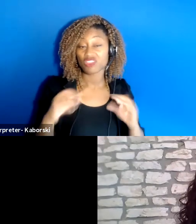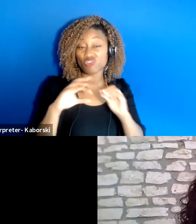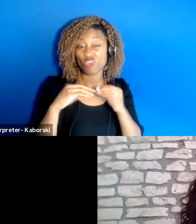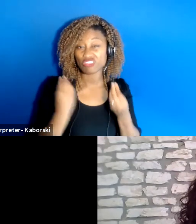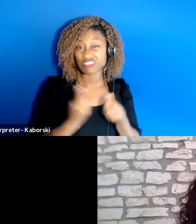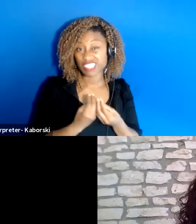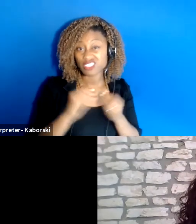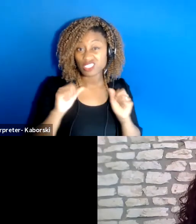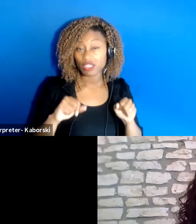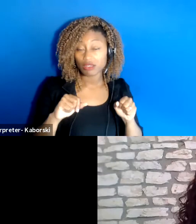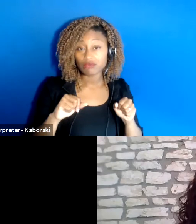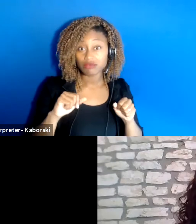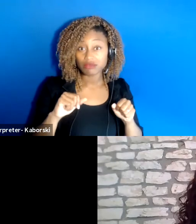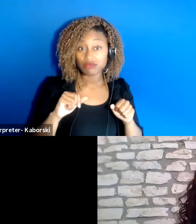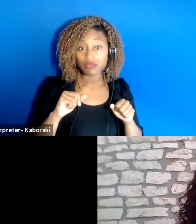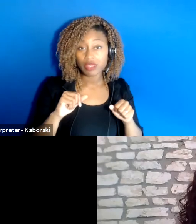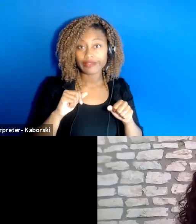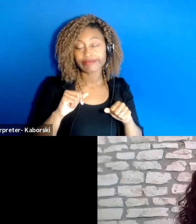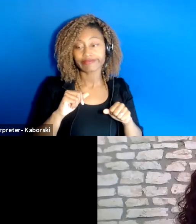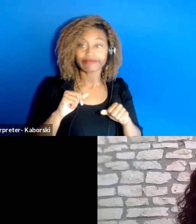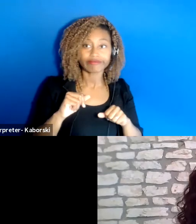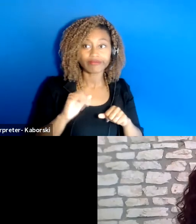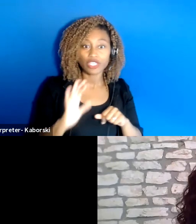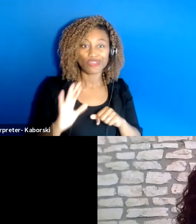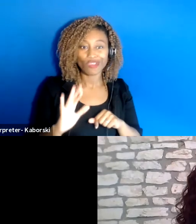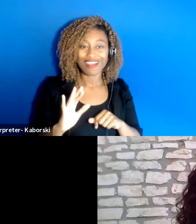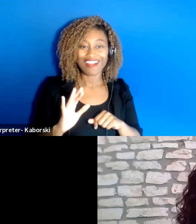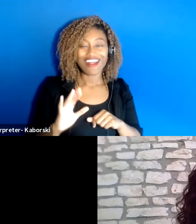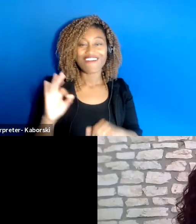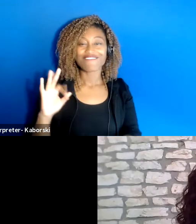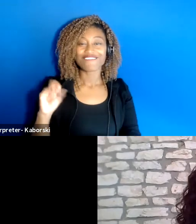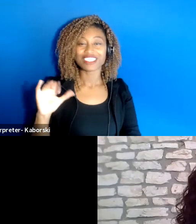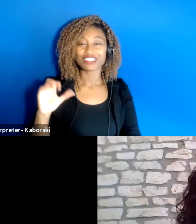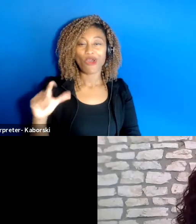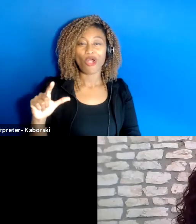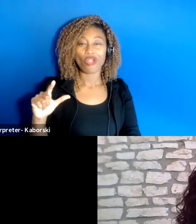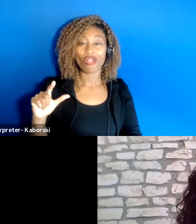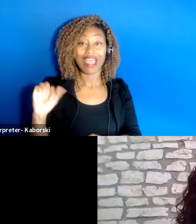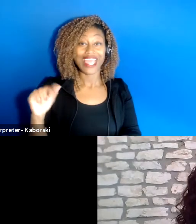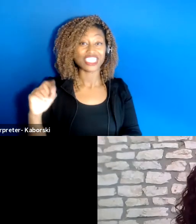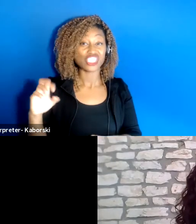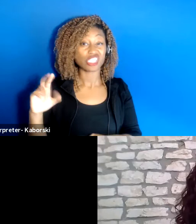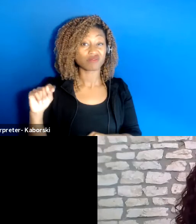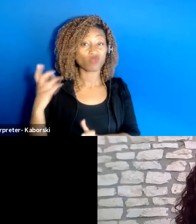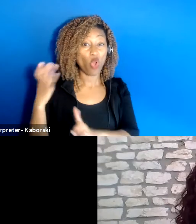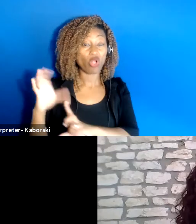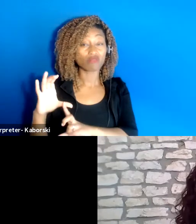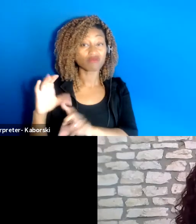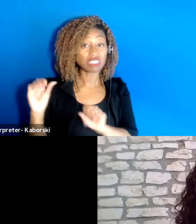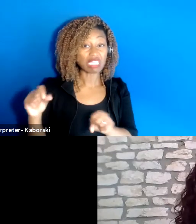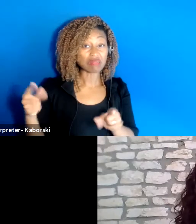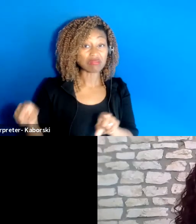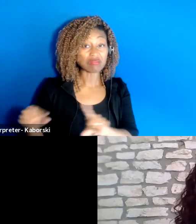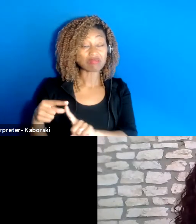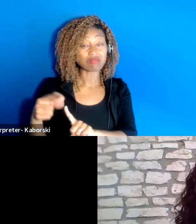organizations that could act as your fiscal agent as a possibility. And so I would